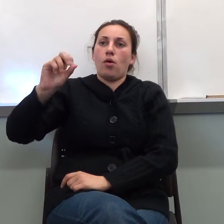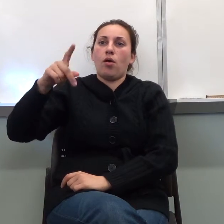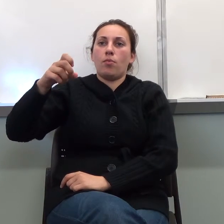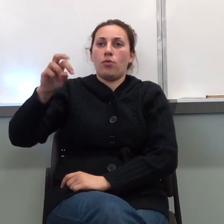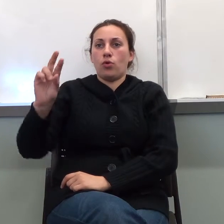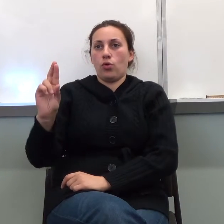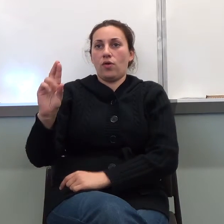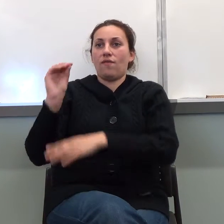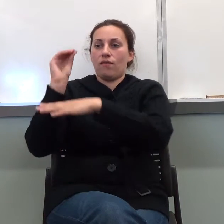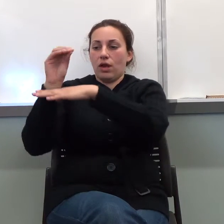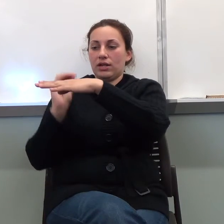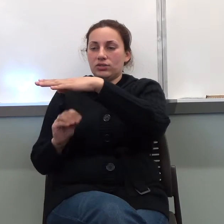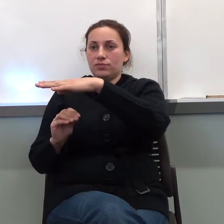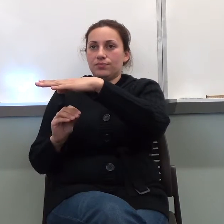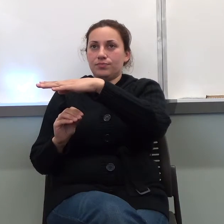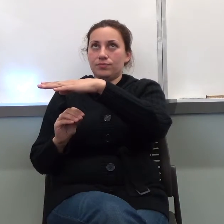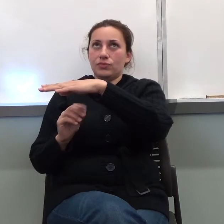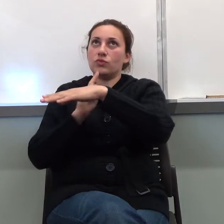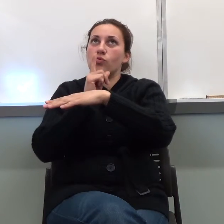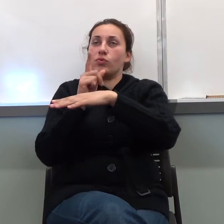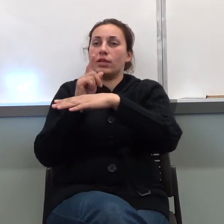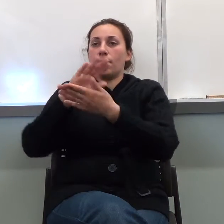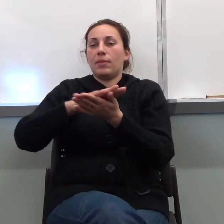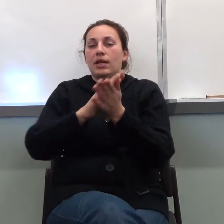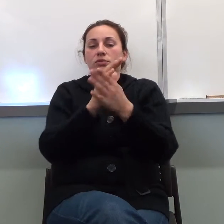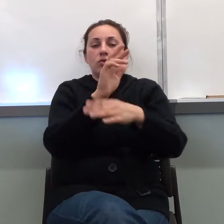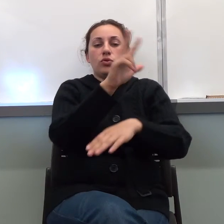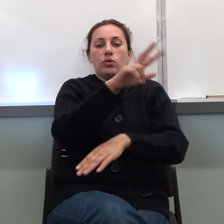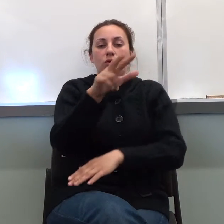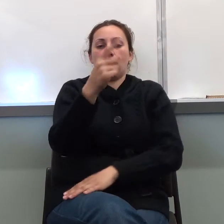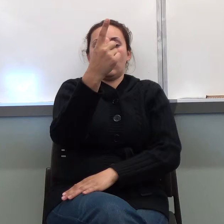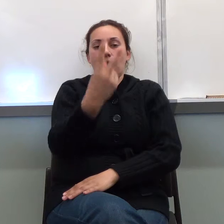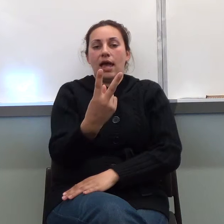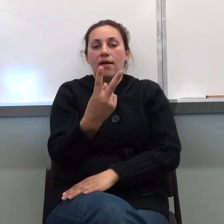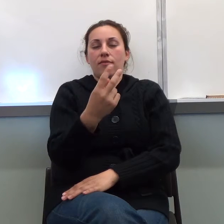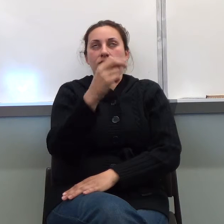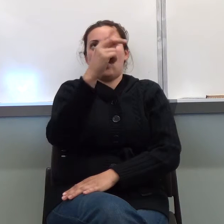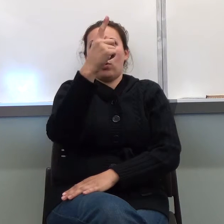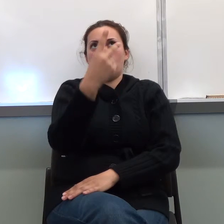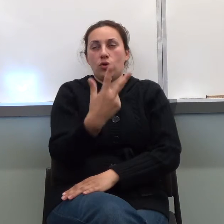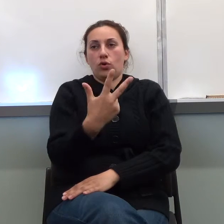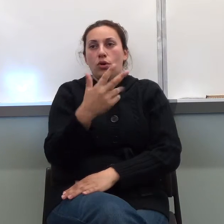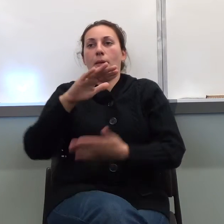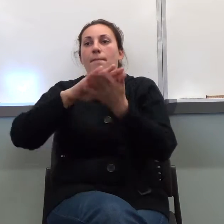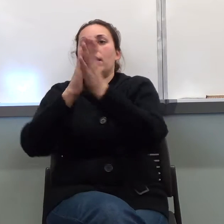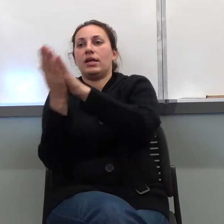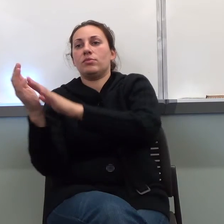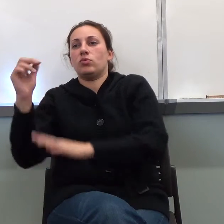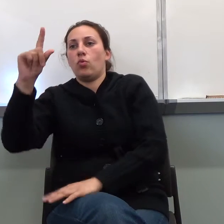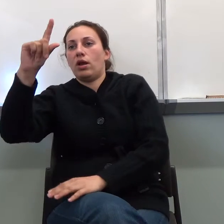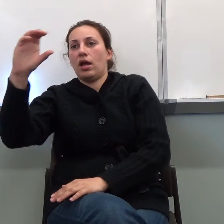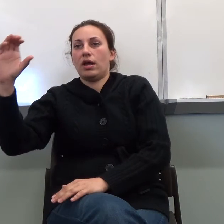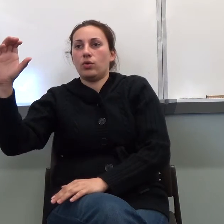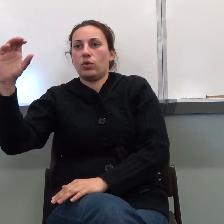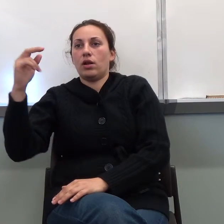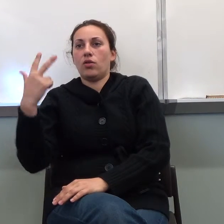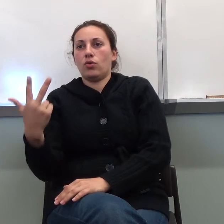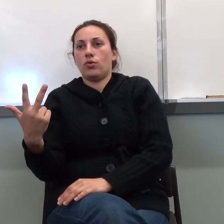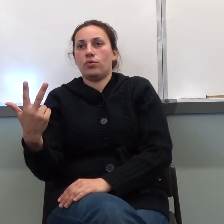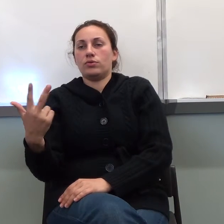is 100 thirds. That's right. And we want to divide that by 100. We don't divide fractions